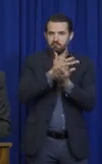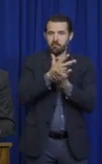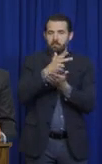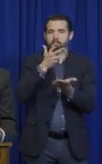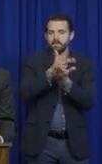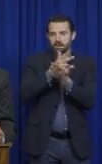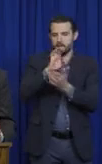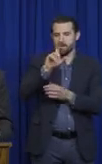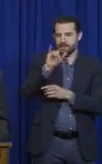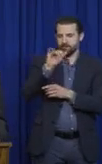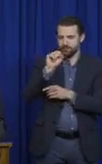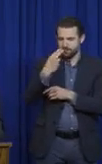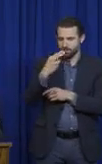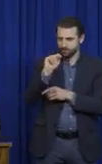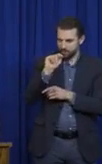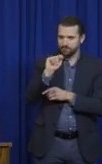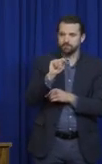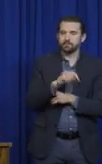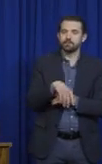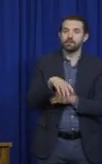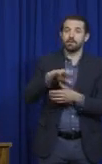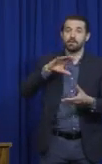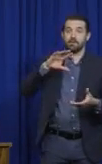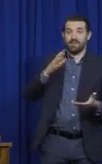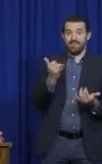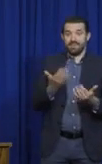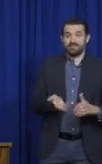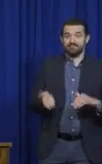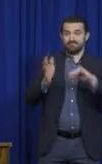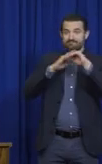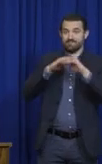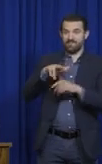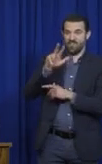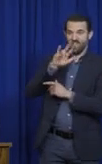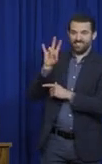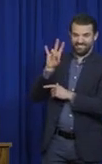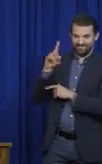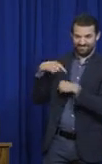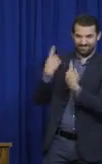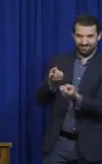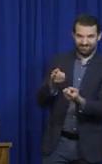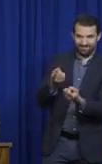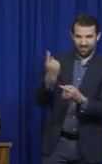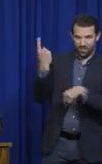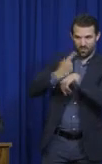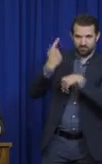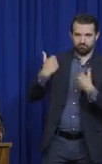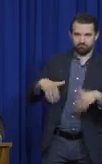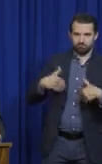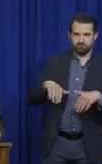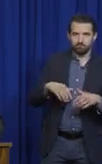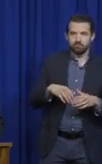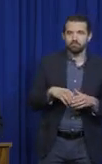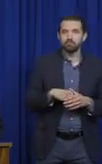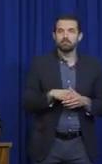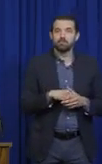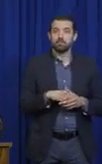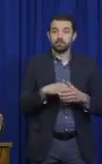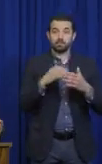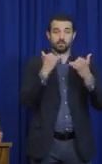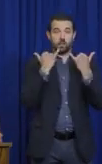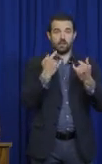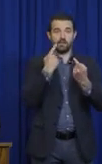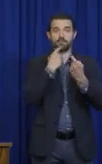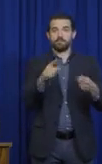now 37 additional healthcare workers just in the past 24 hours who are now certified and able